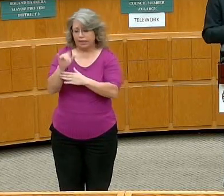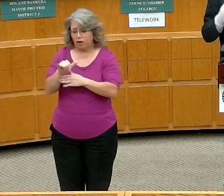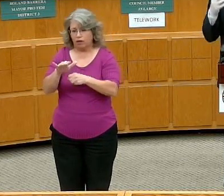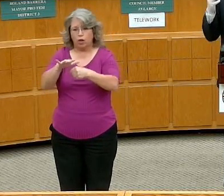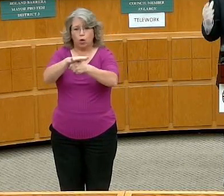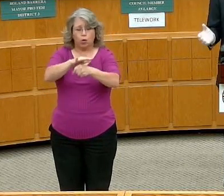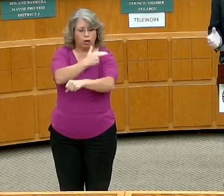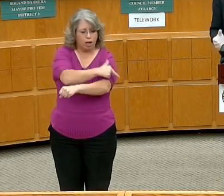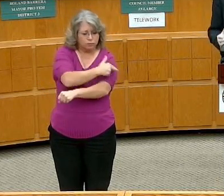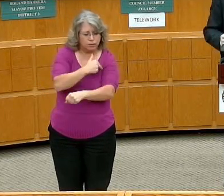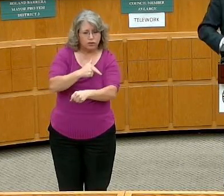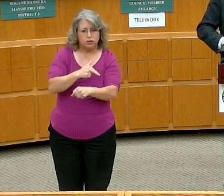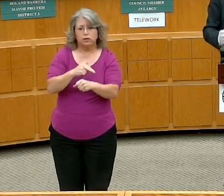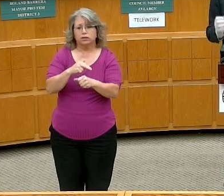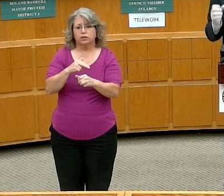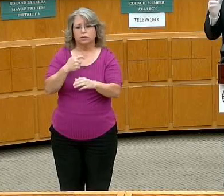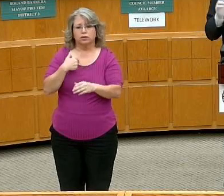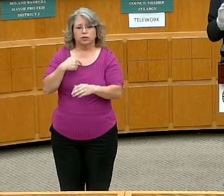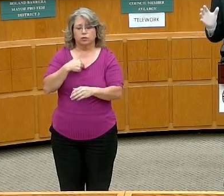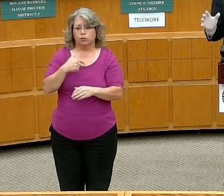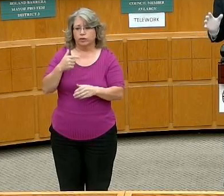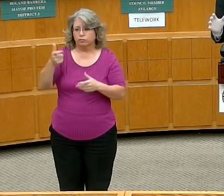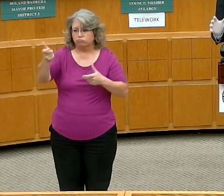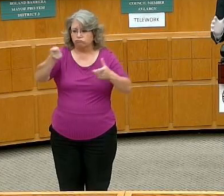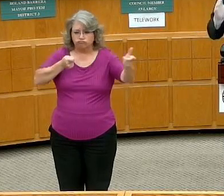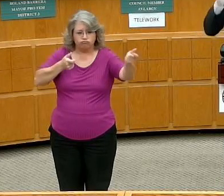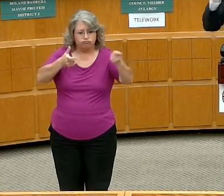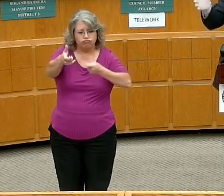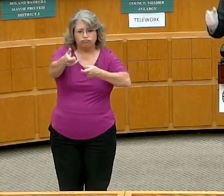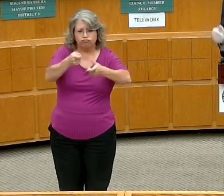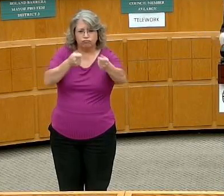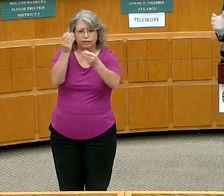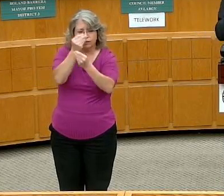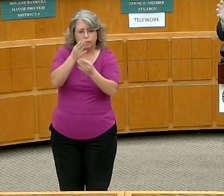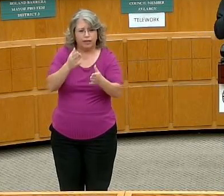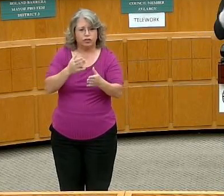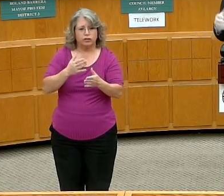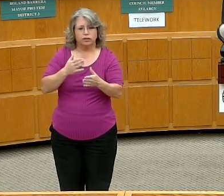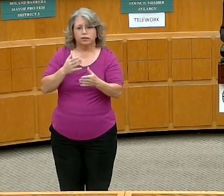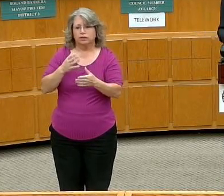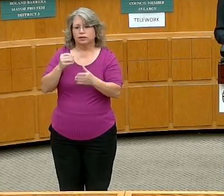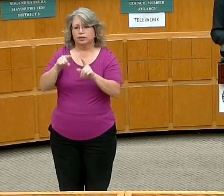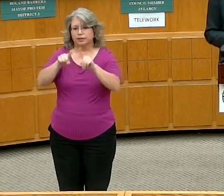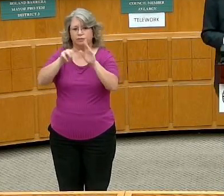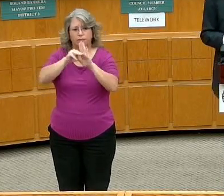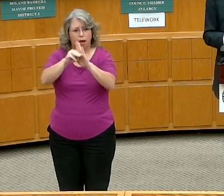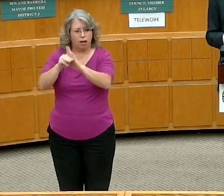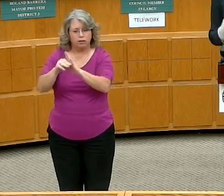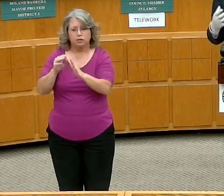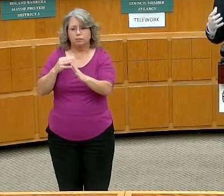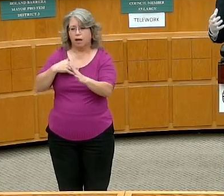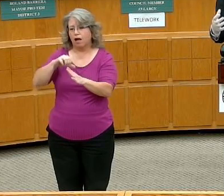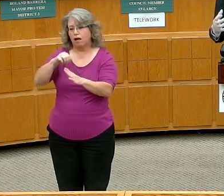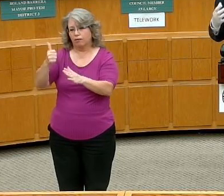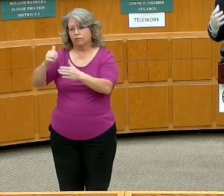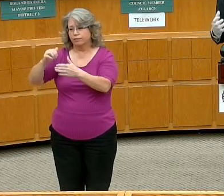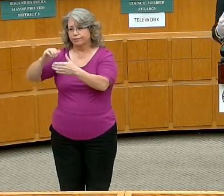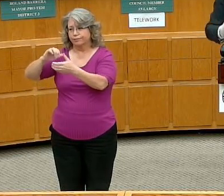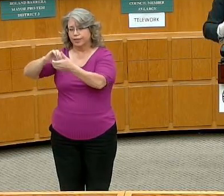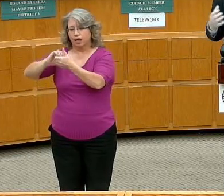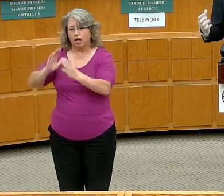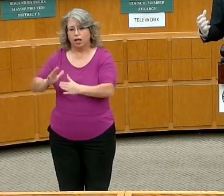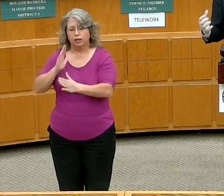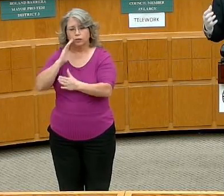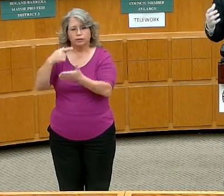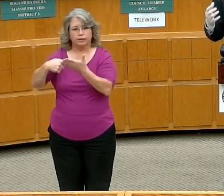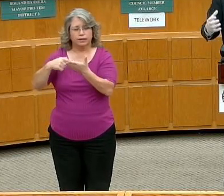hospitals. We look for information. We look for different models. My colleague Chris Bird will go through the modeling part. And we also need the